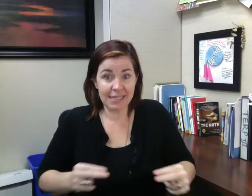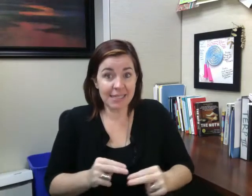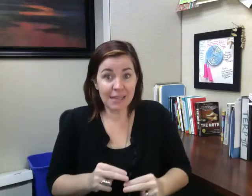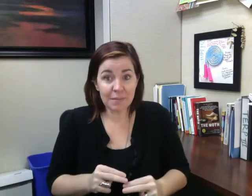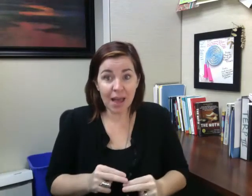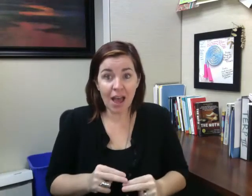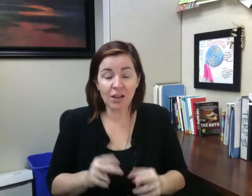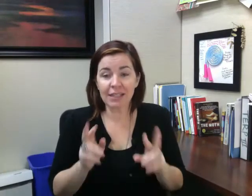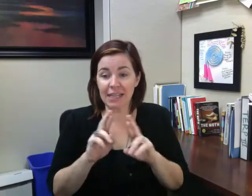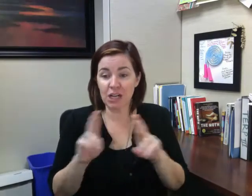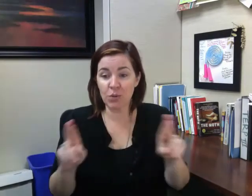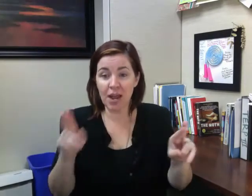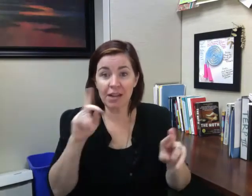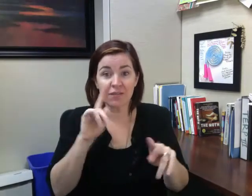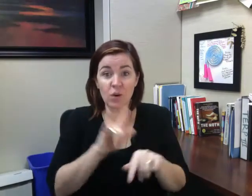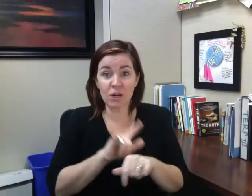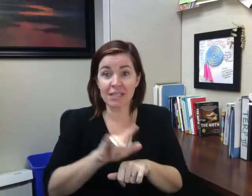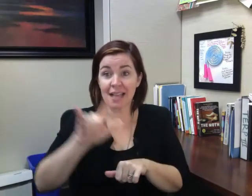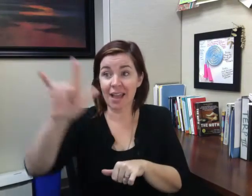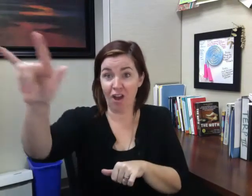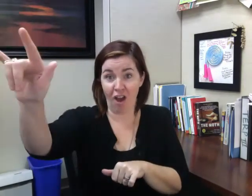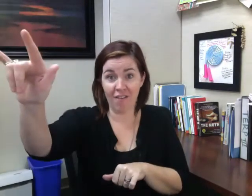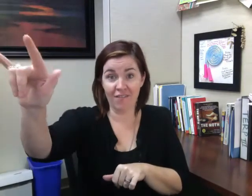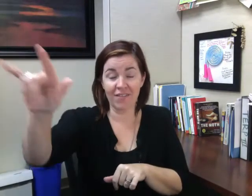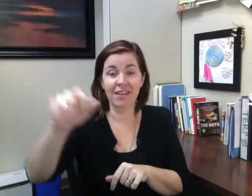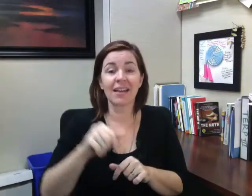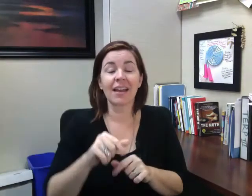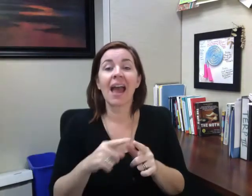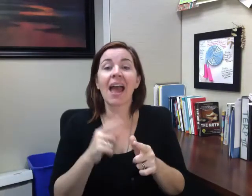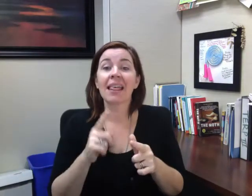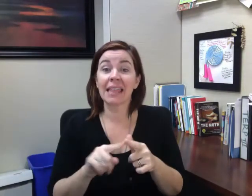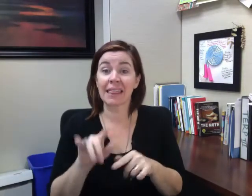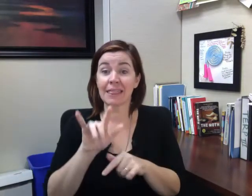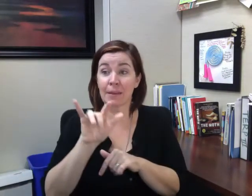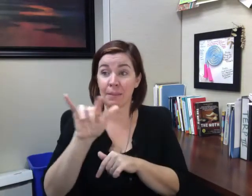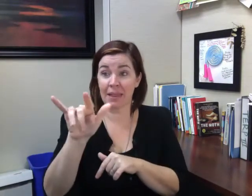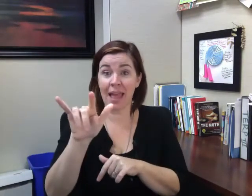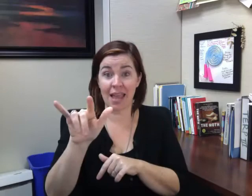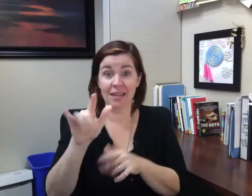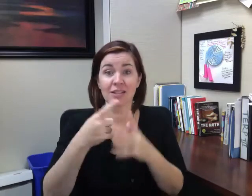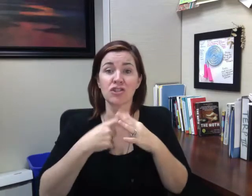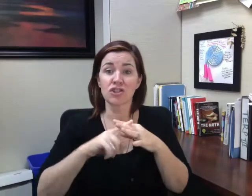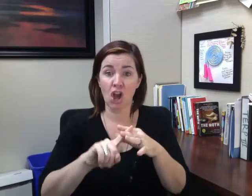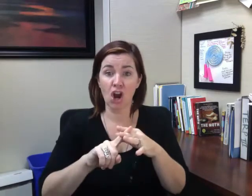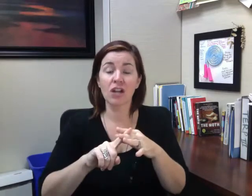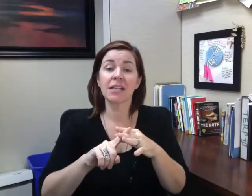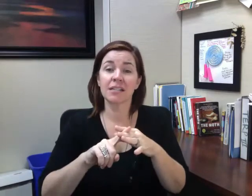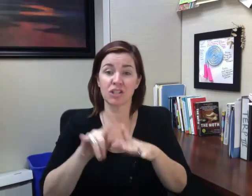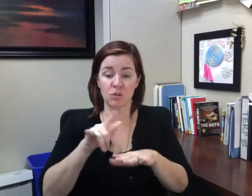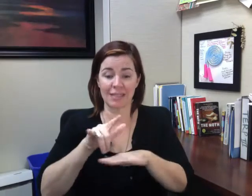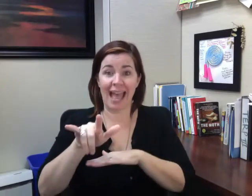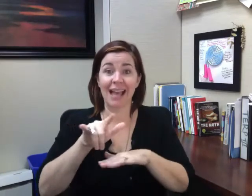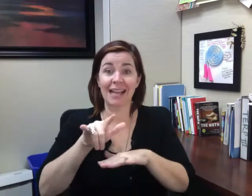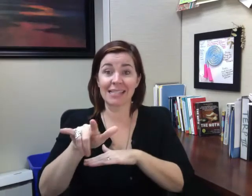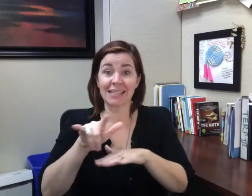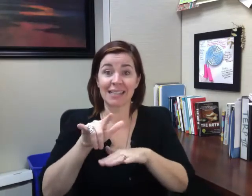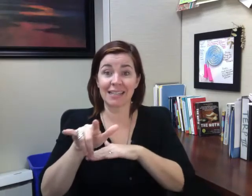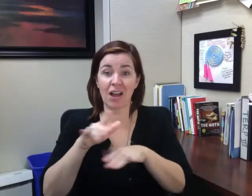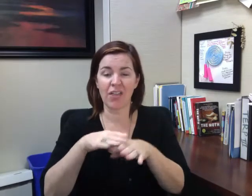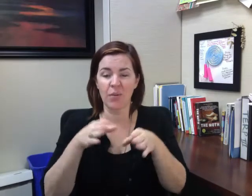plane started to taxi down the runway, I could feel my heart racing, and I had a window seat